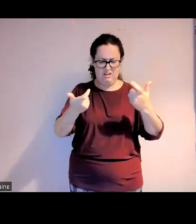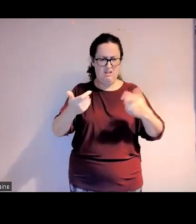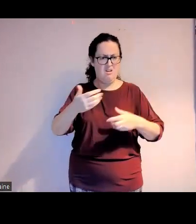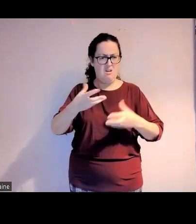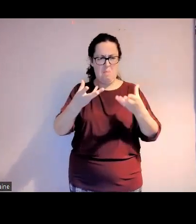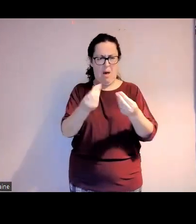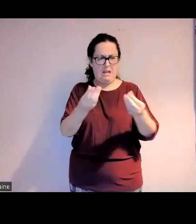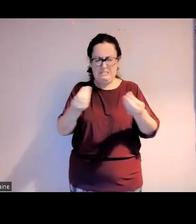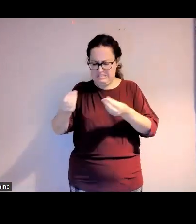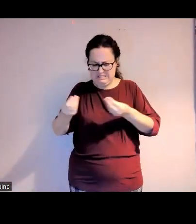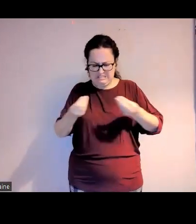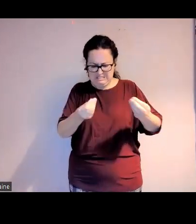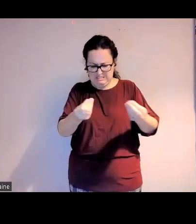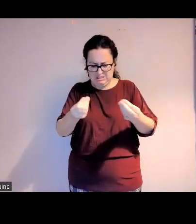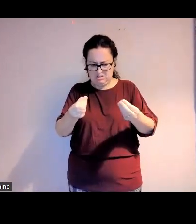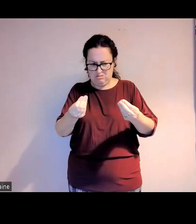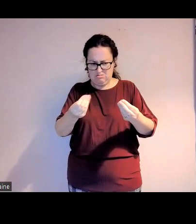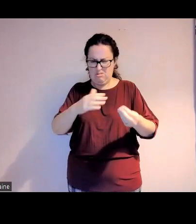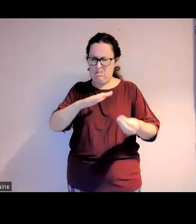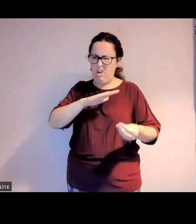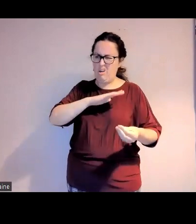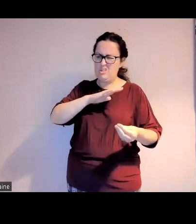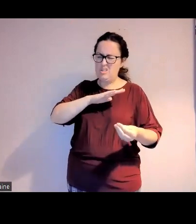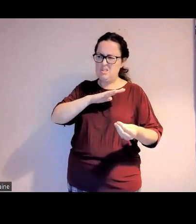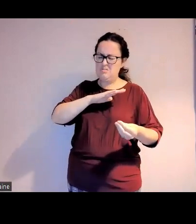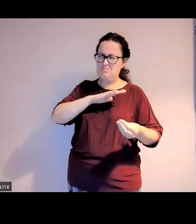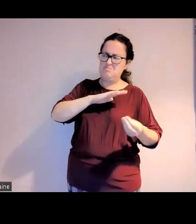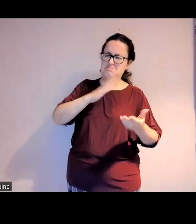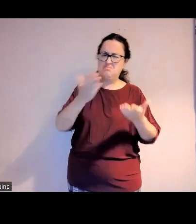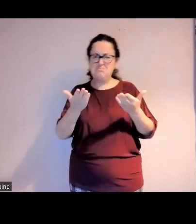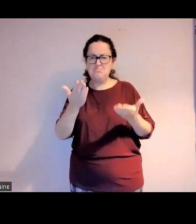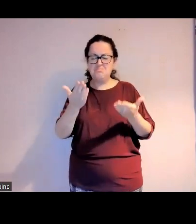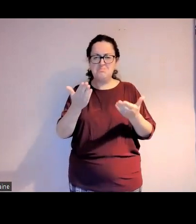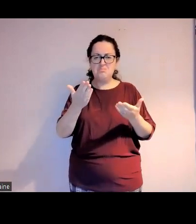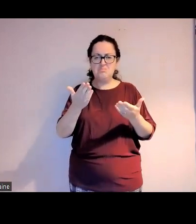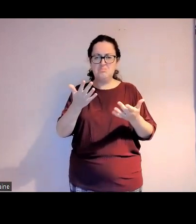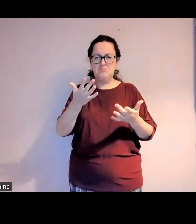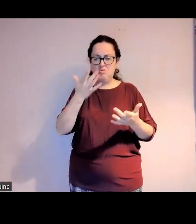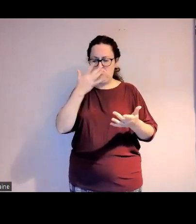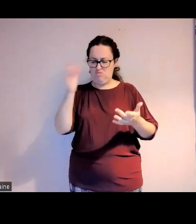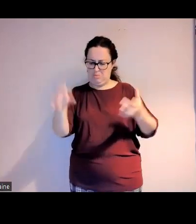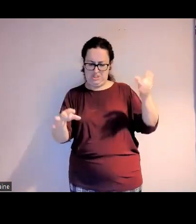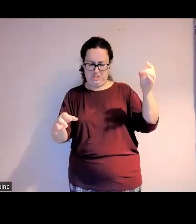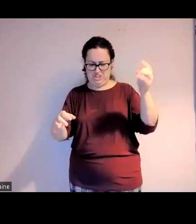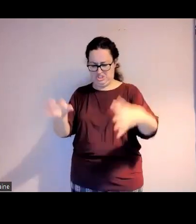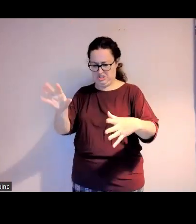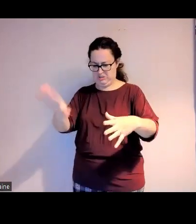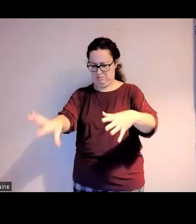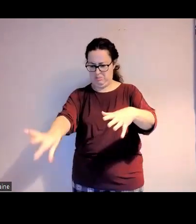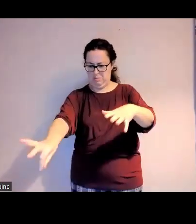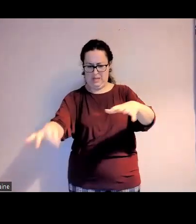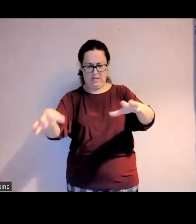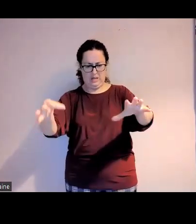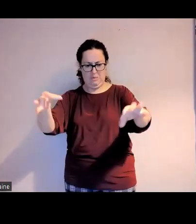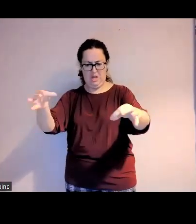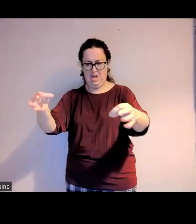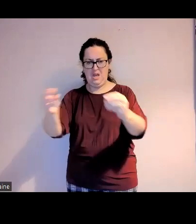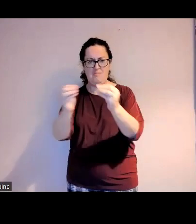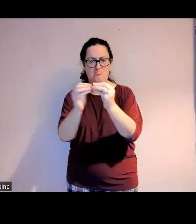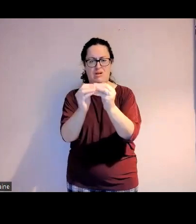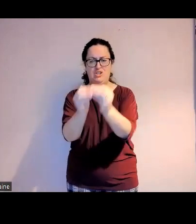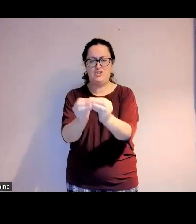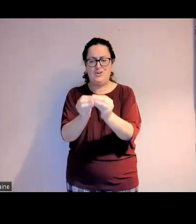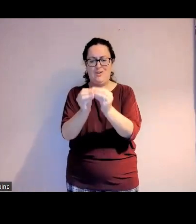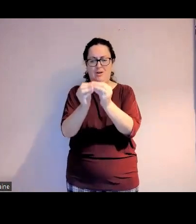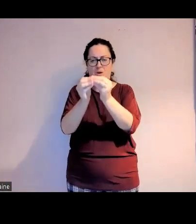garden, if it ever was a garden. So much rubbish, you've plucked them out like each was a precious jewel, wiped